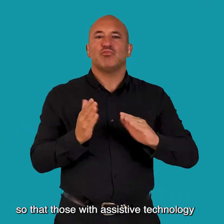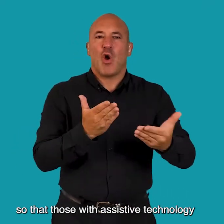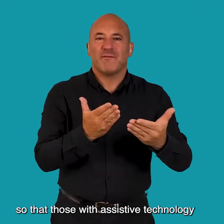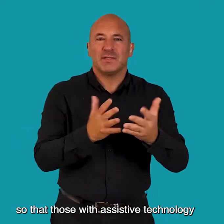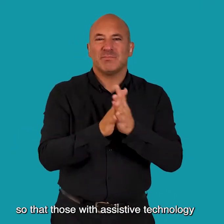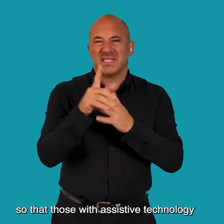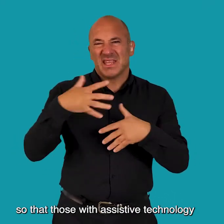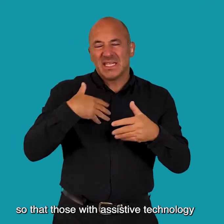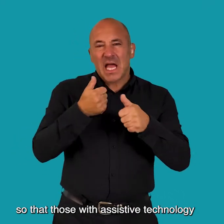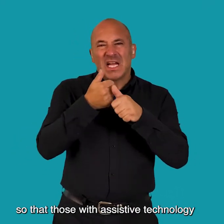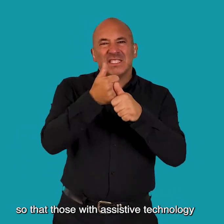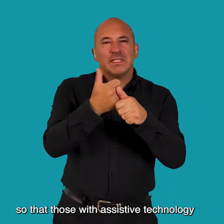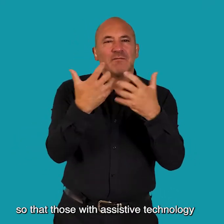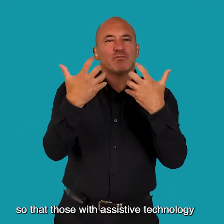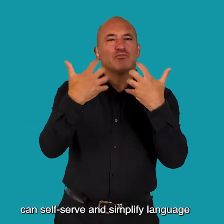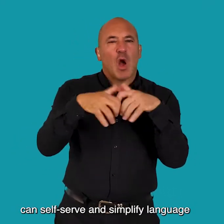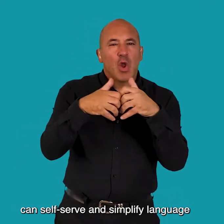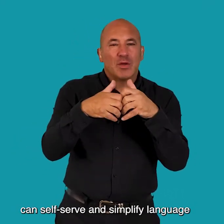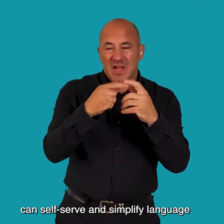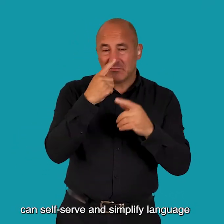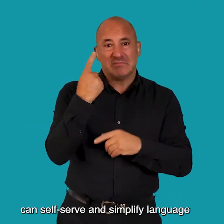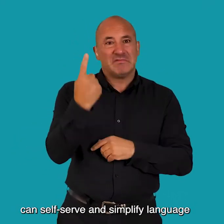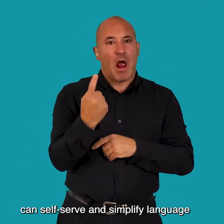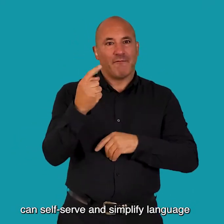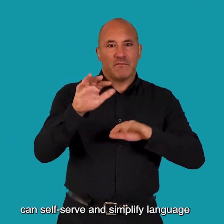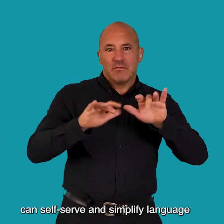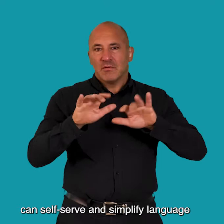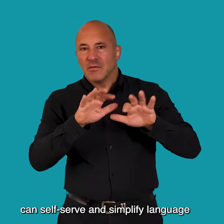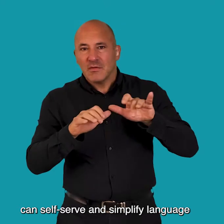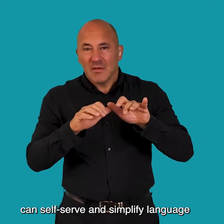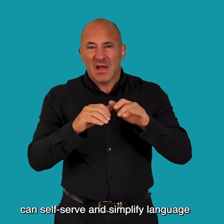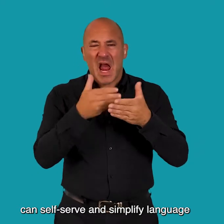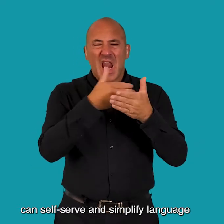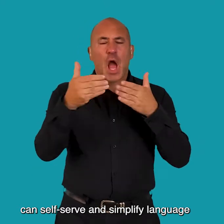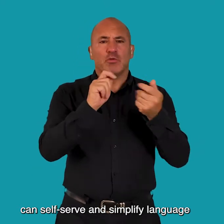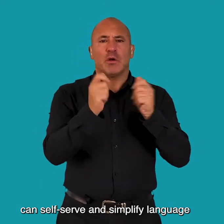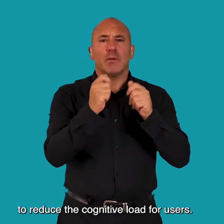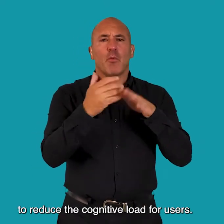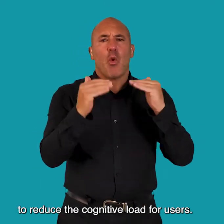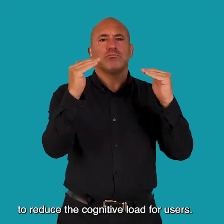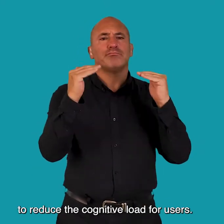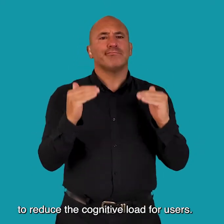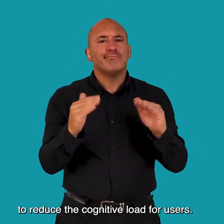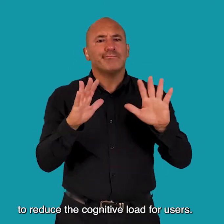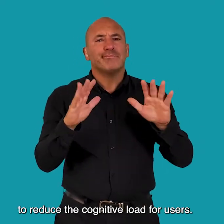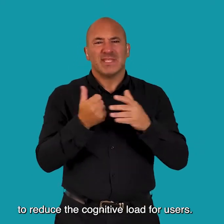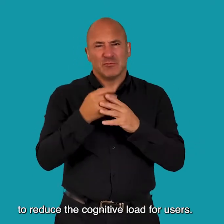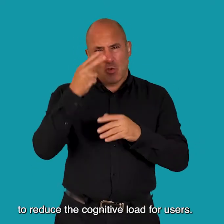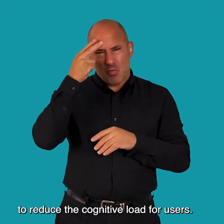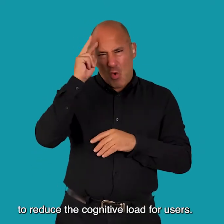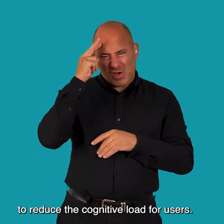with assistive technology can self-serve and simplify language to reduce the cognitive load for